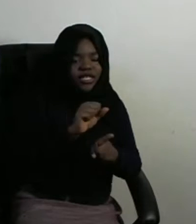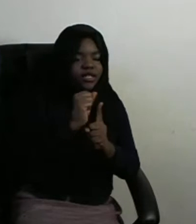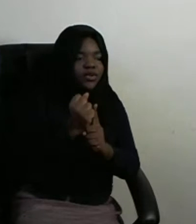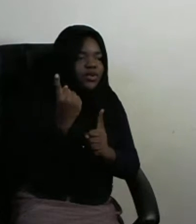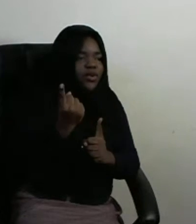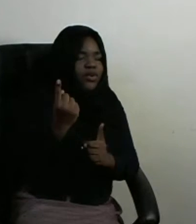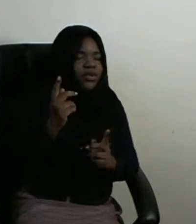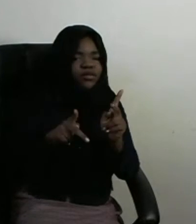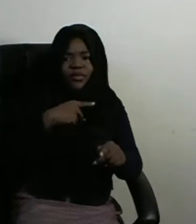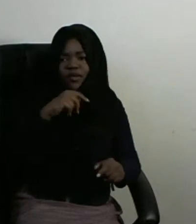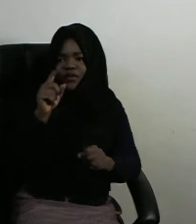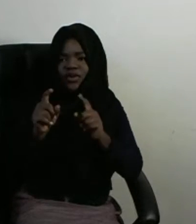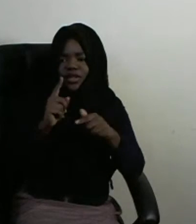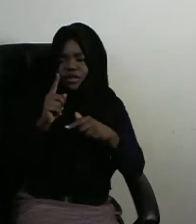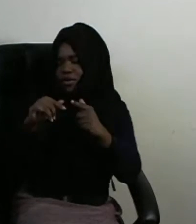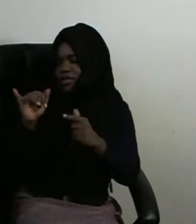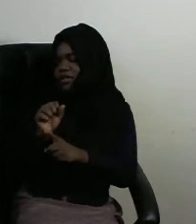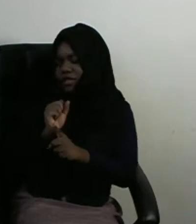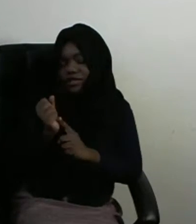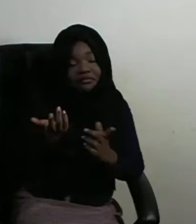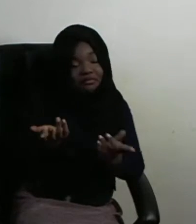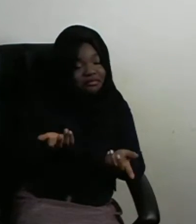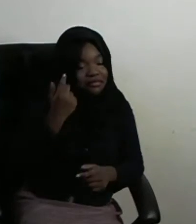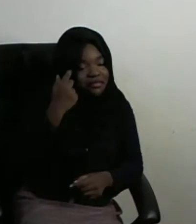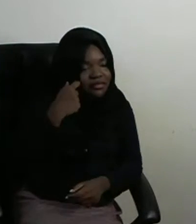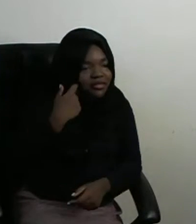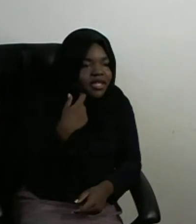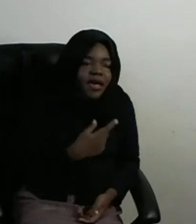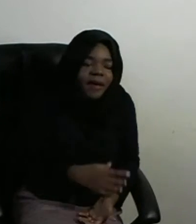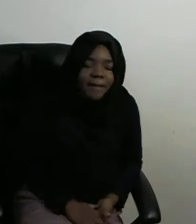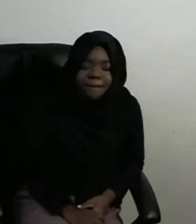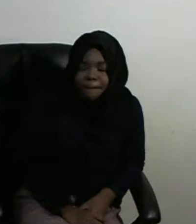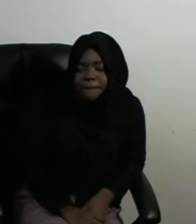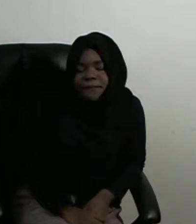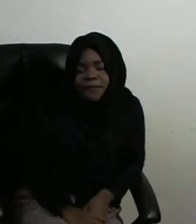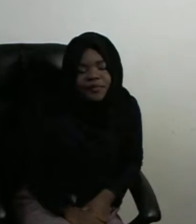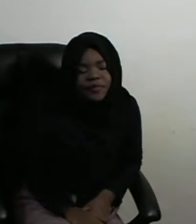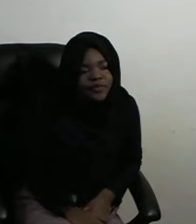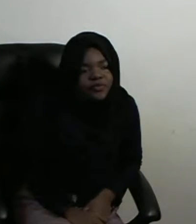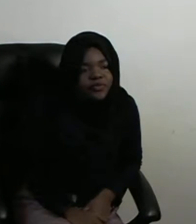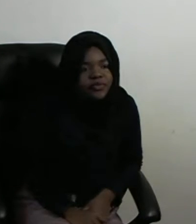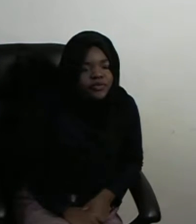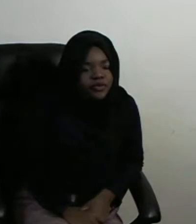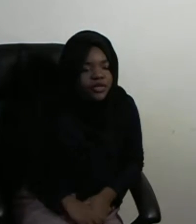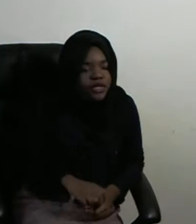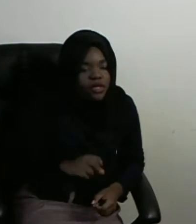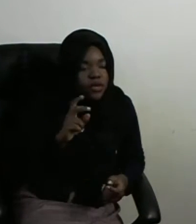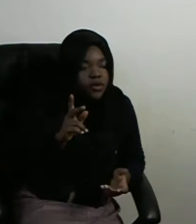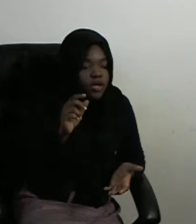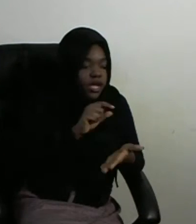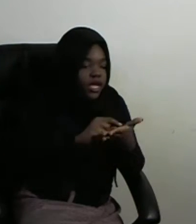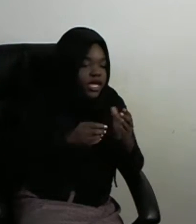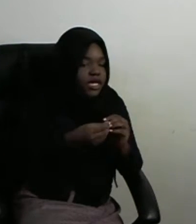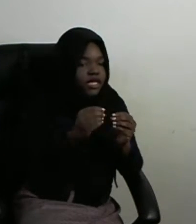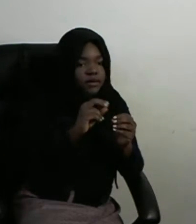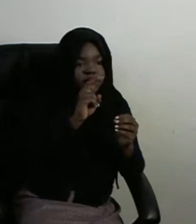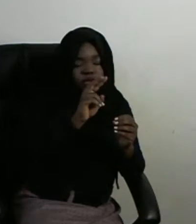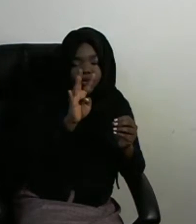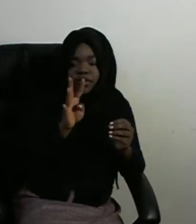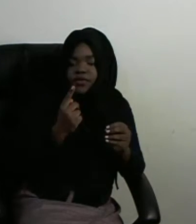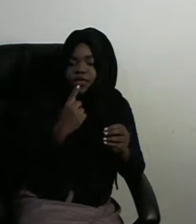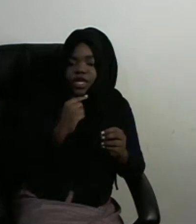always raises questions. Okay? Okay, ayah number 24,